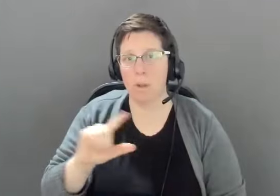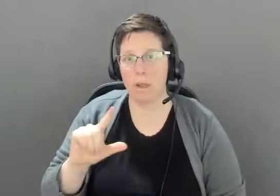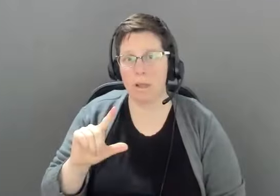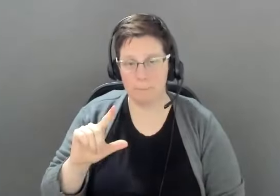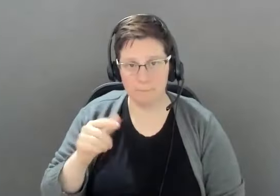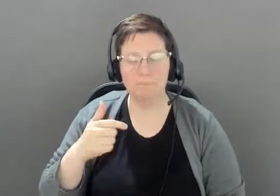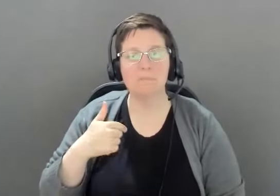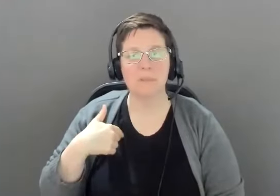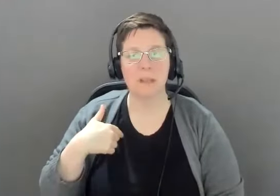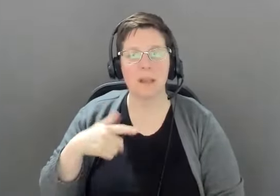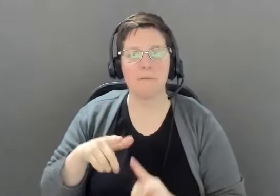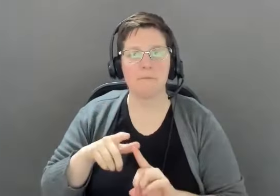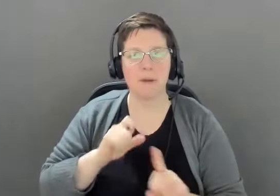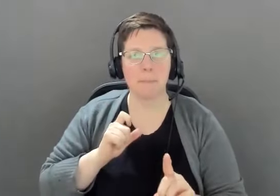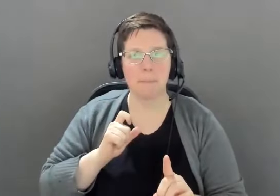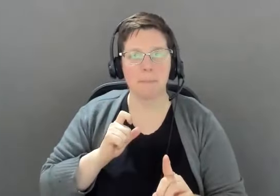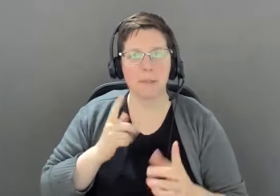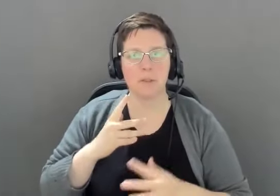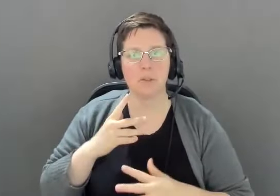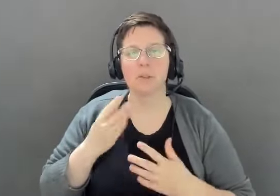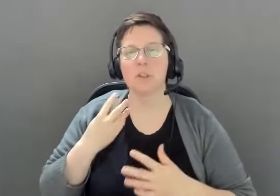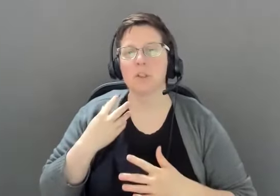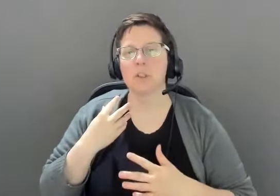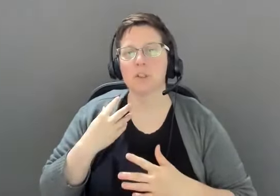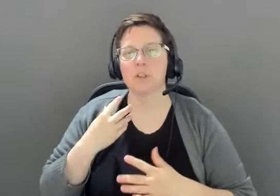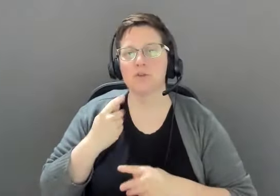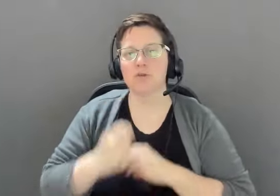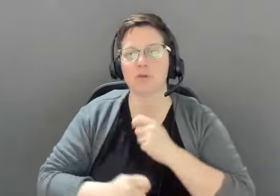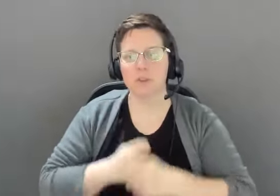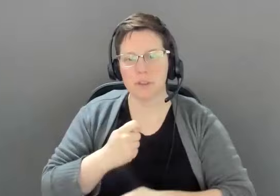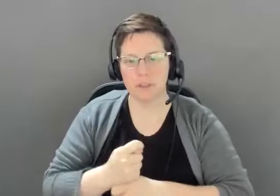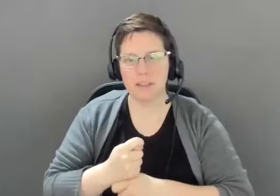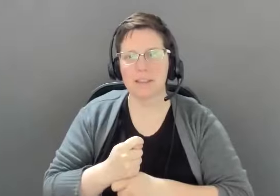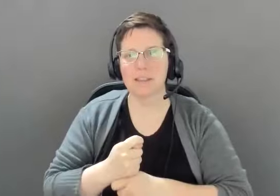today from the traditional, ancestral, and unceded land of the Musqueam, Squamish, and Tsleil-Waututh